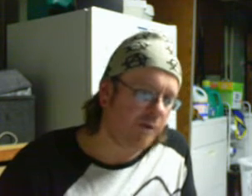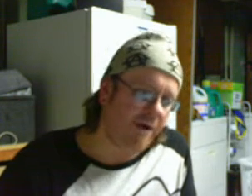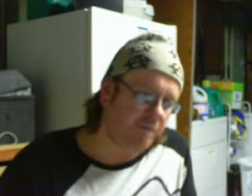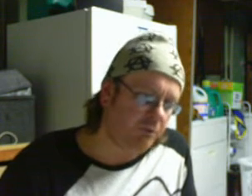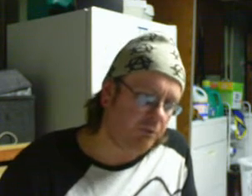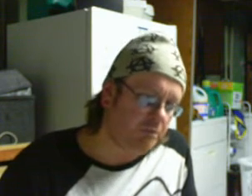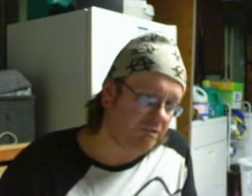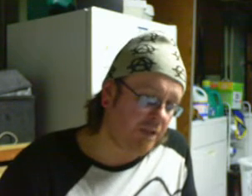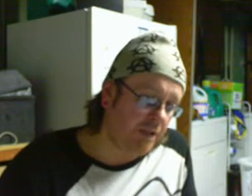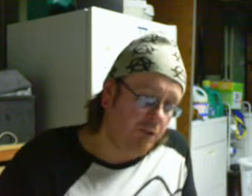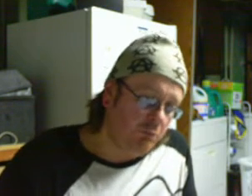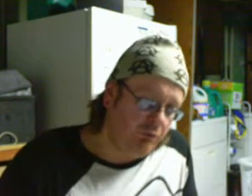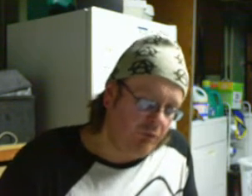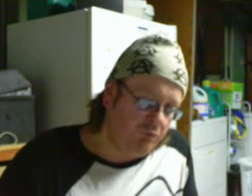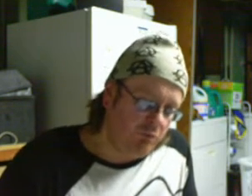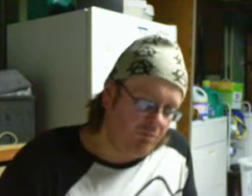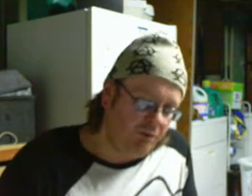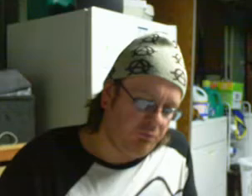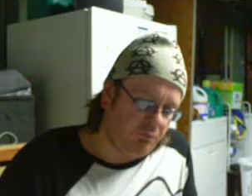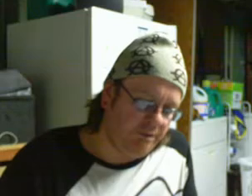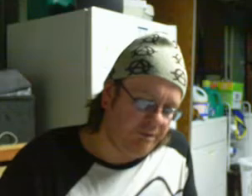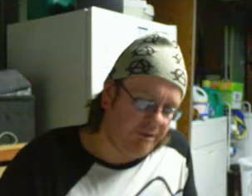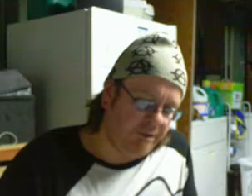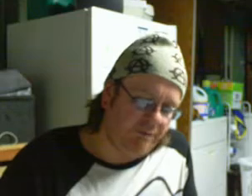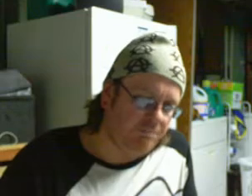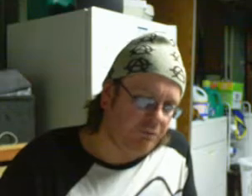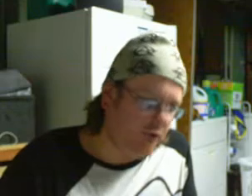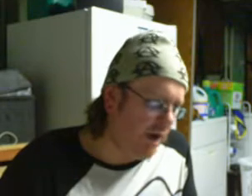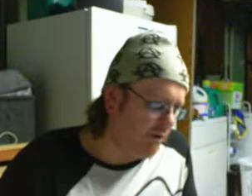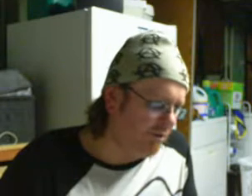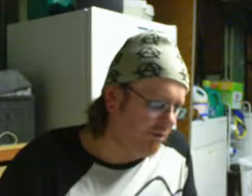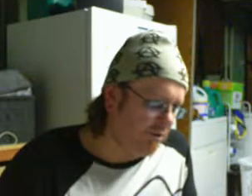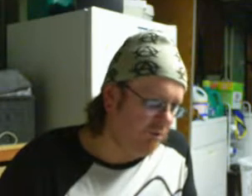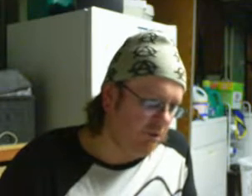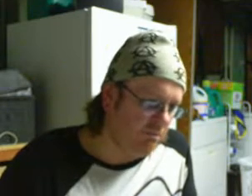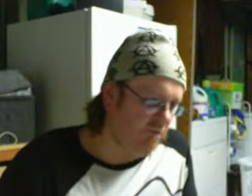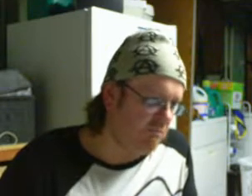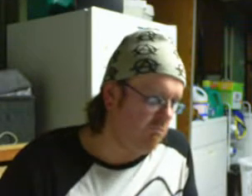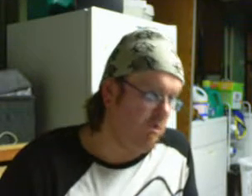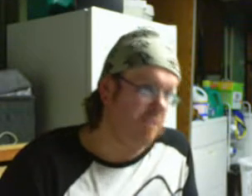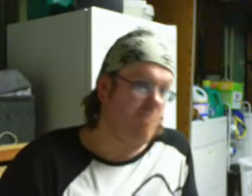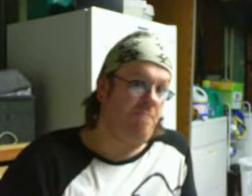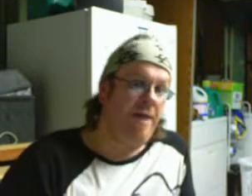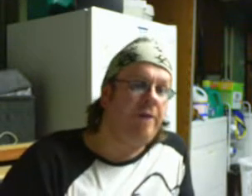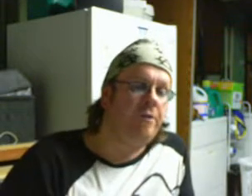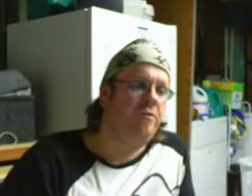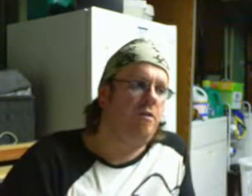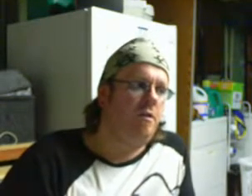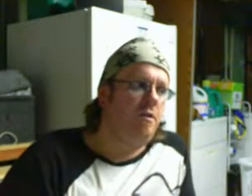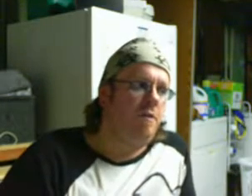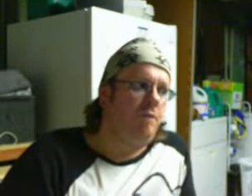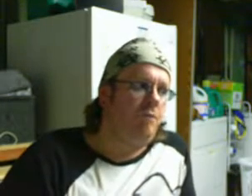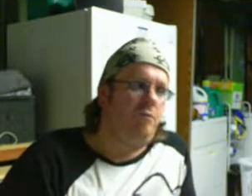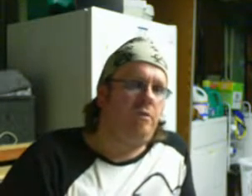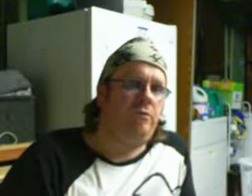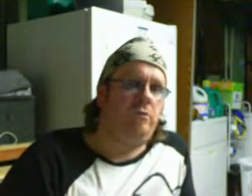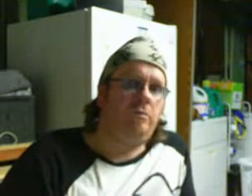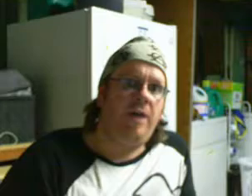have to do is say, whichever woman is willing to give up the child can come live in my palace for the rest of their life and